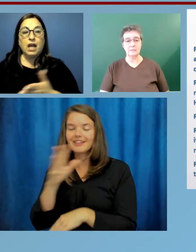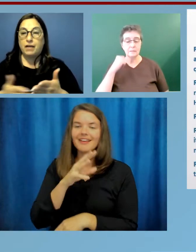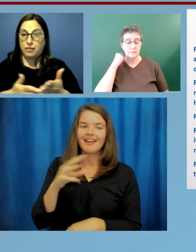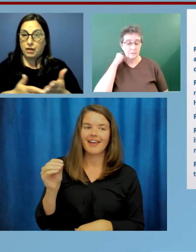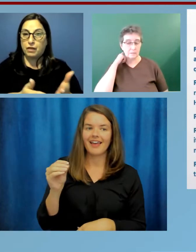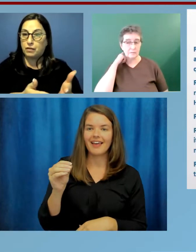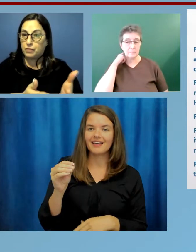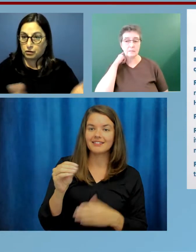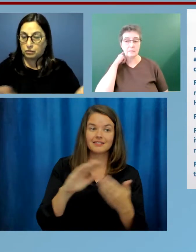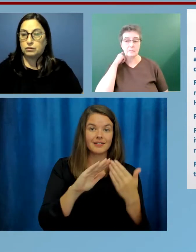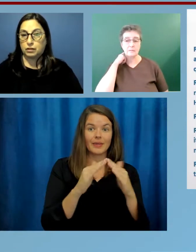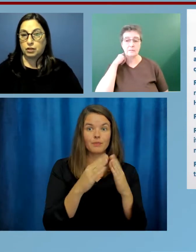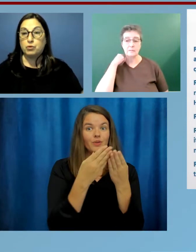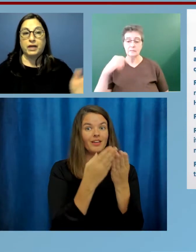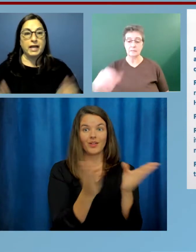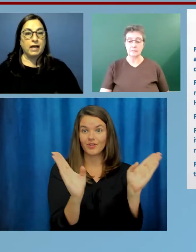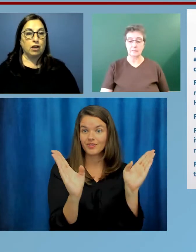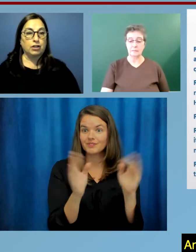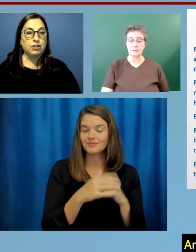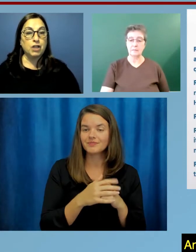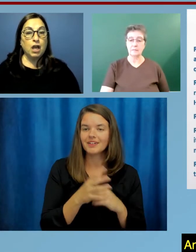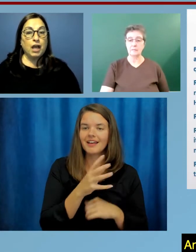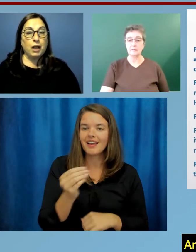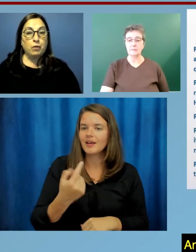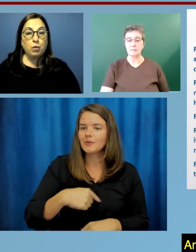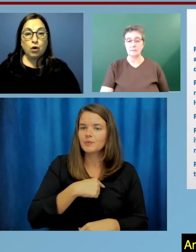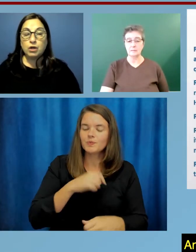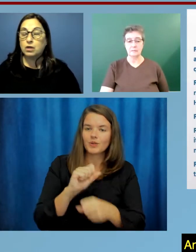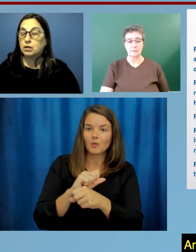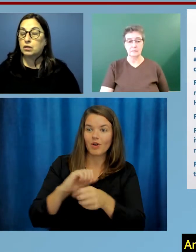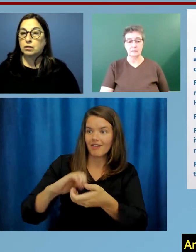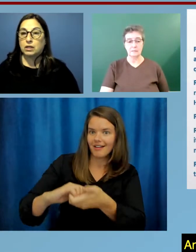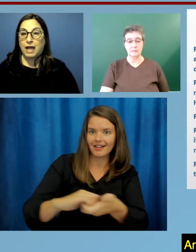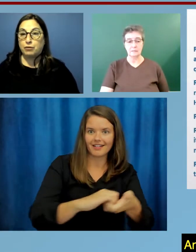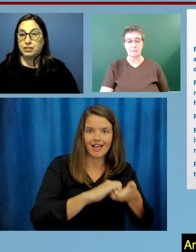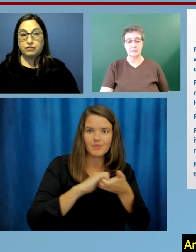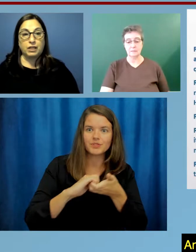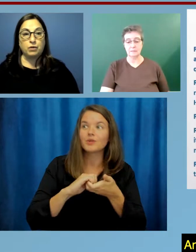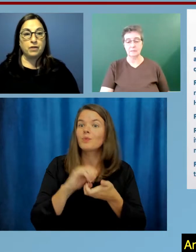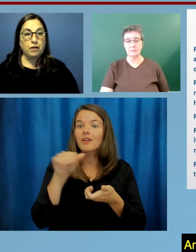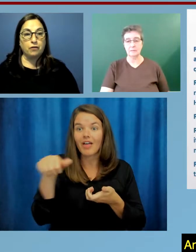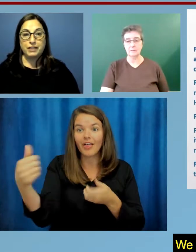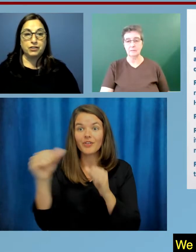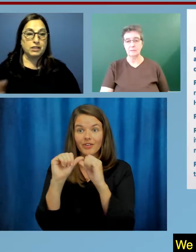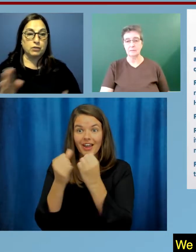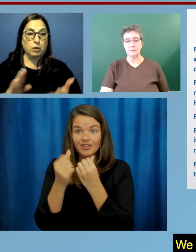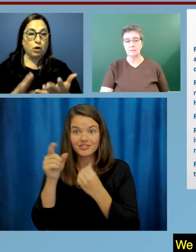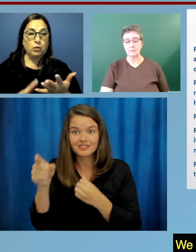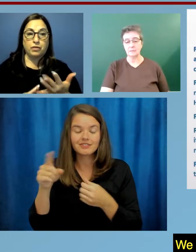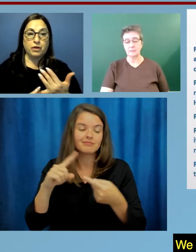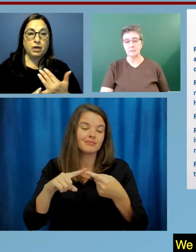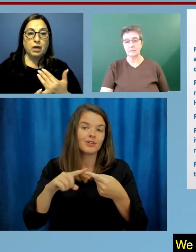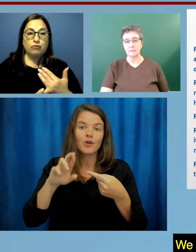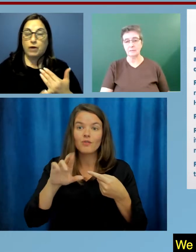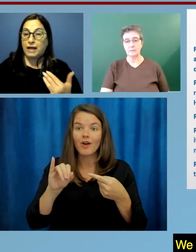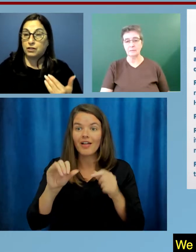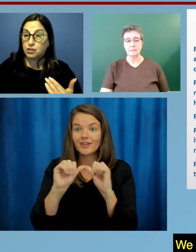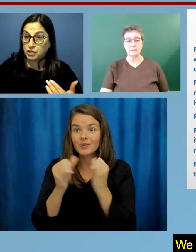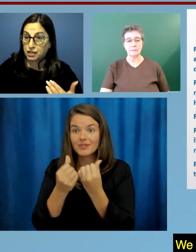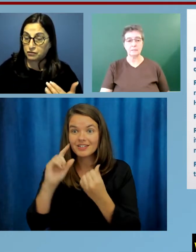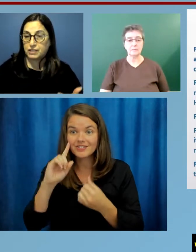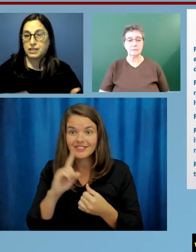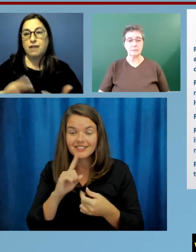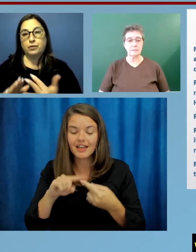community and the community at large. And we work collaboratively with other agencies. We work with the Rhode